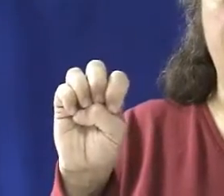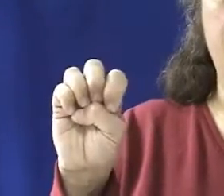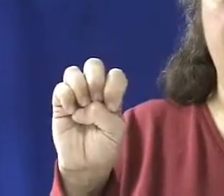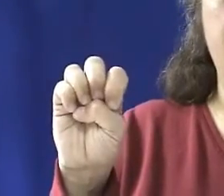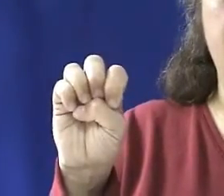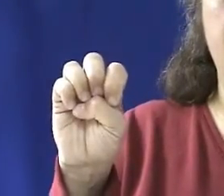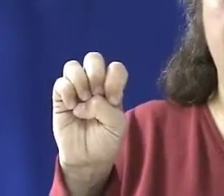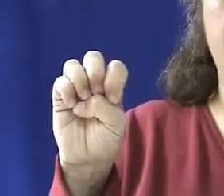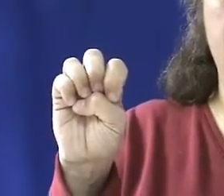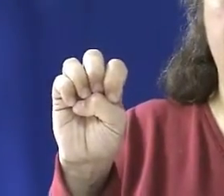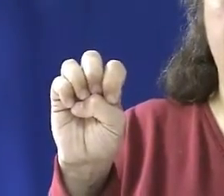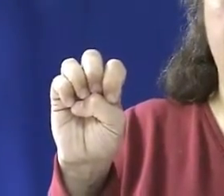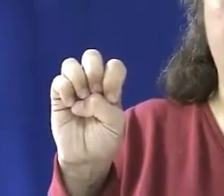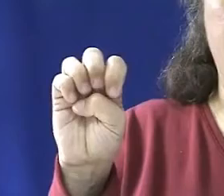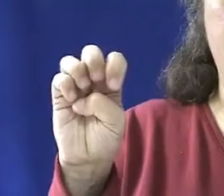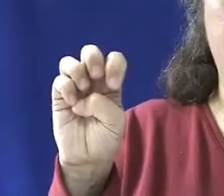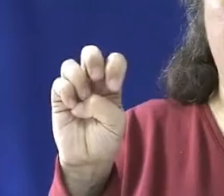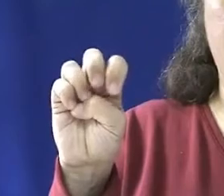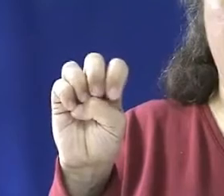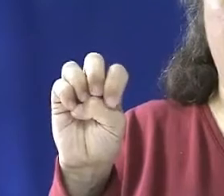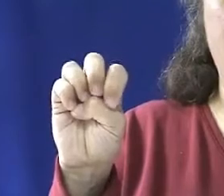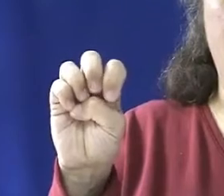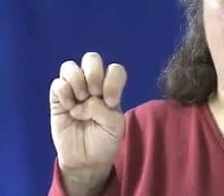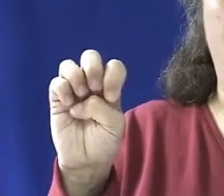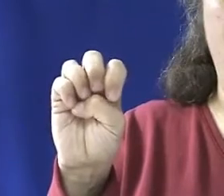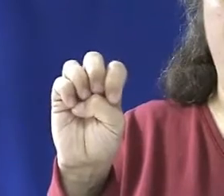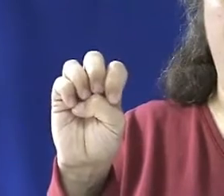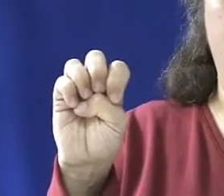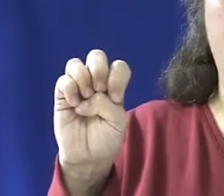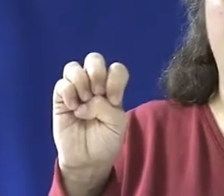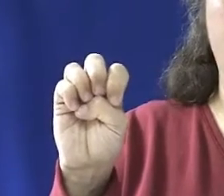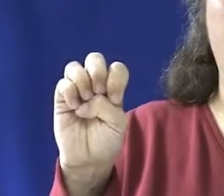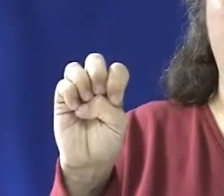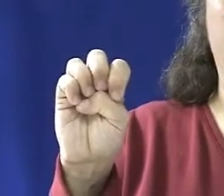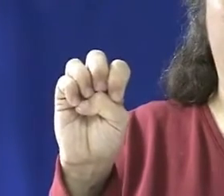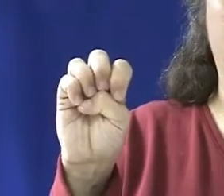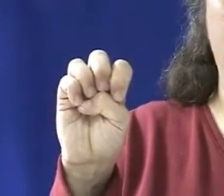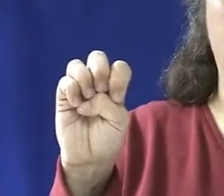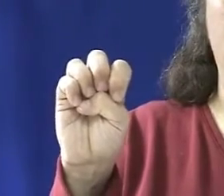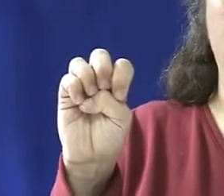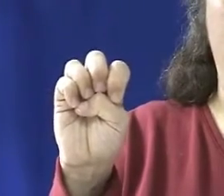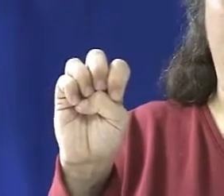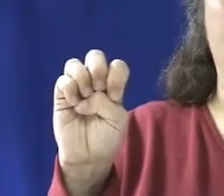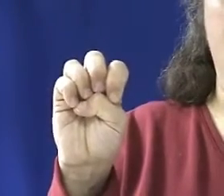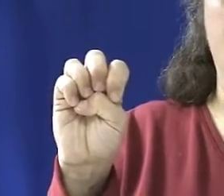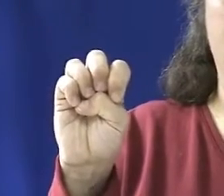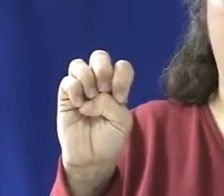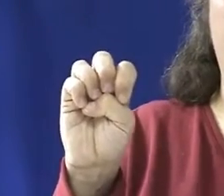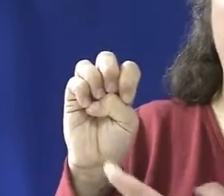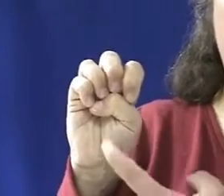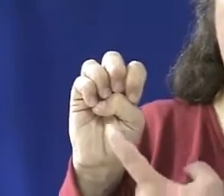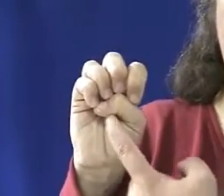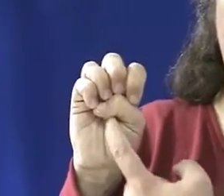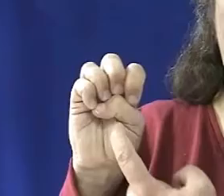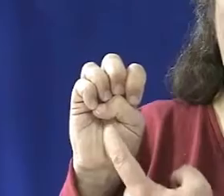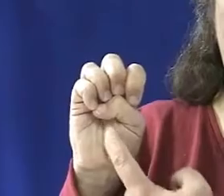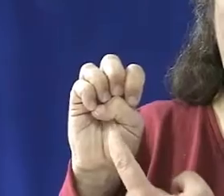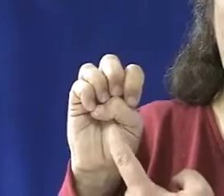E. Notice the fingertips are resting on the thumb comfortably. The hand should be relaxed. The only tight muscles in here are right in